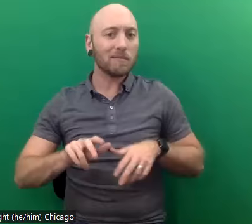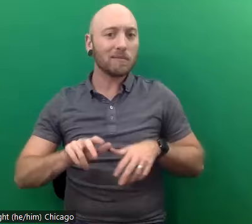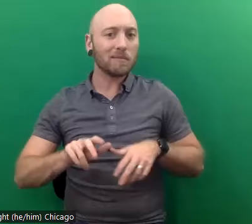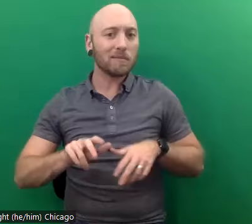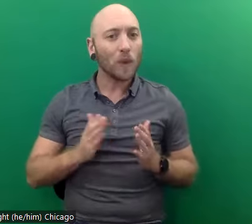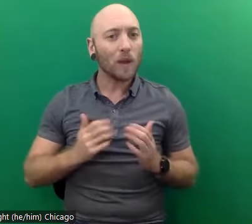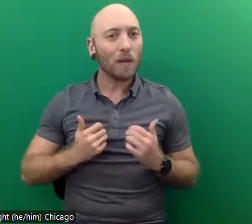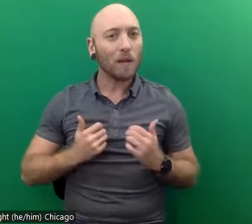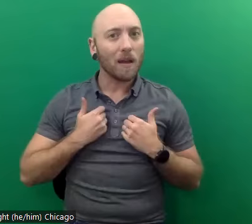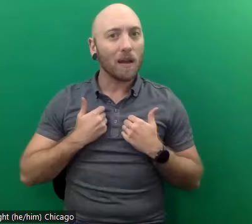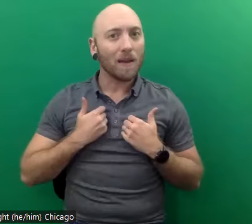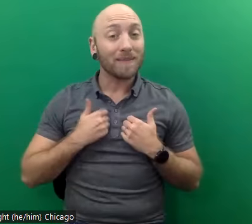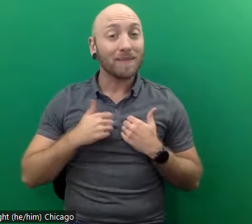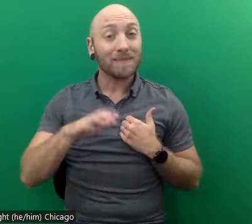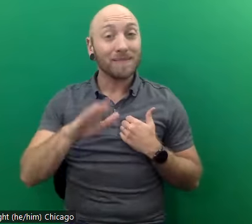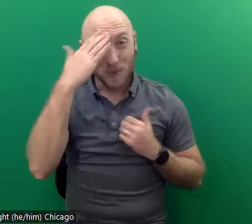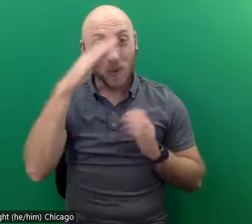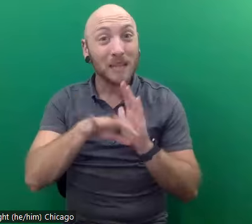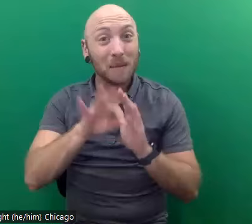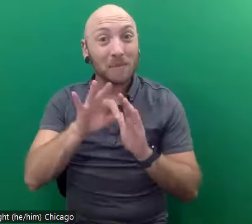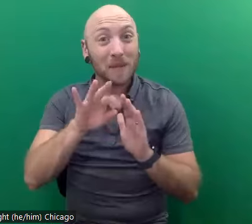And all those promises Alcoholics Anonymous